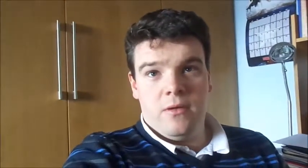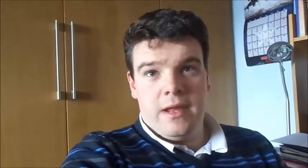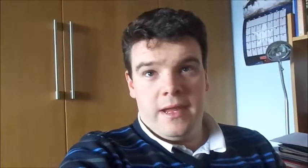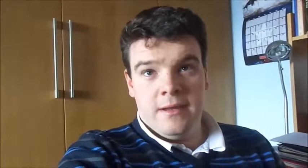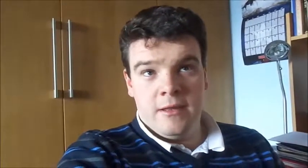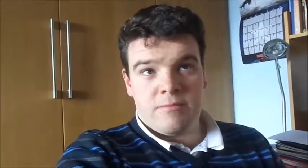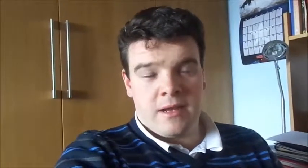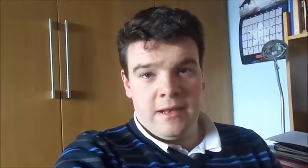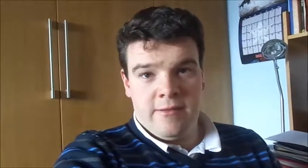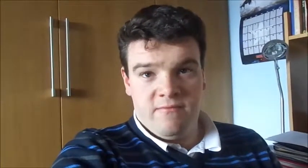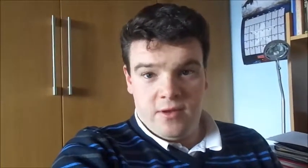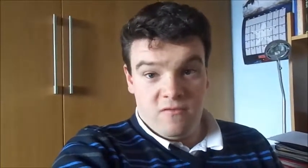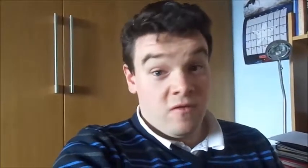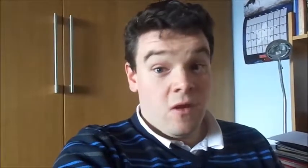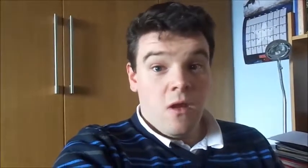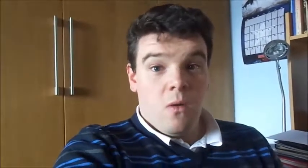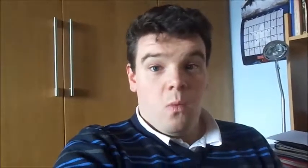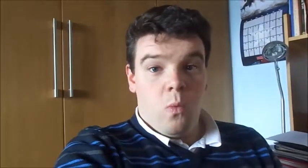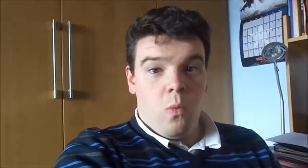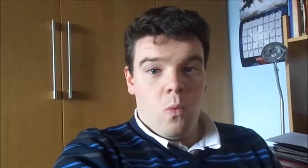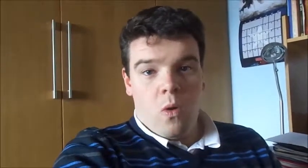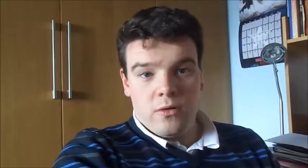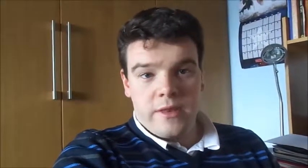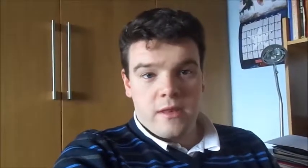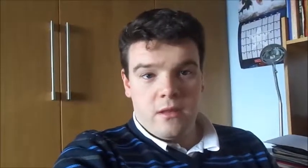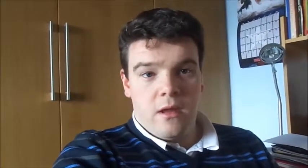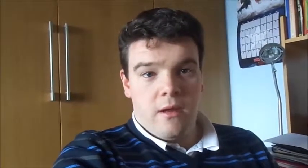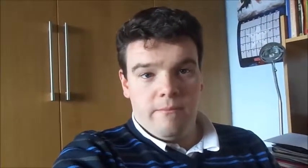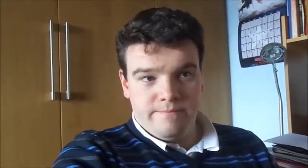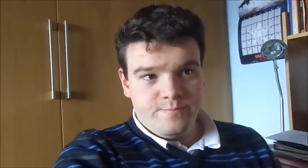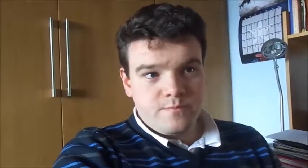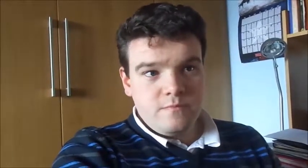a speculation video of what